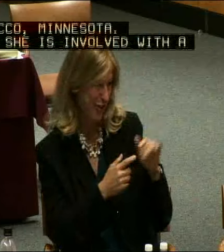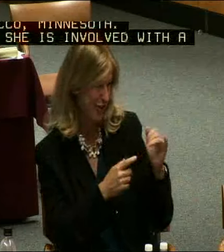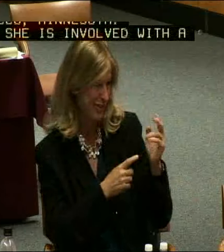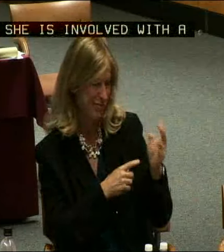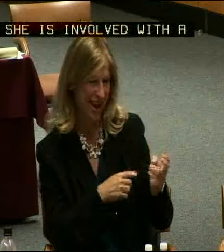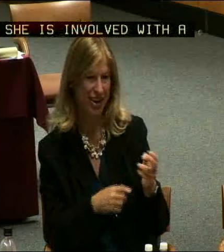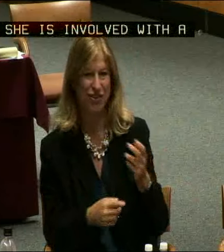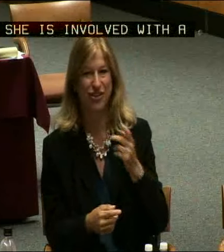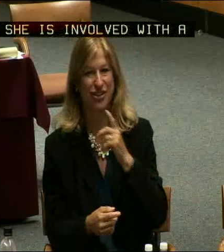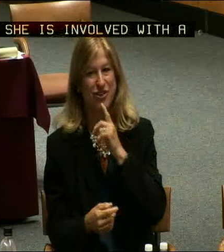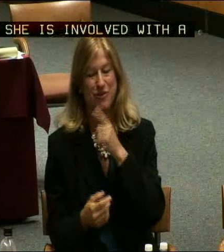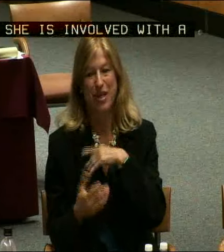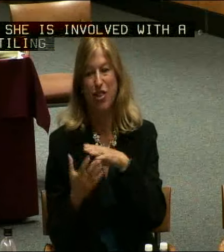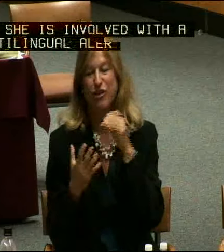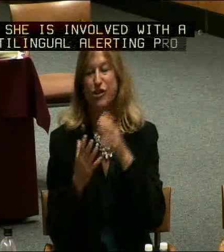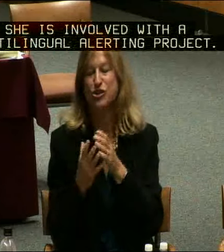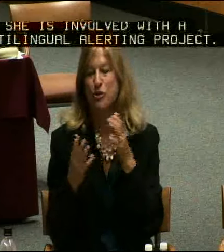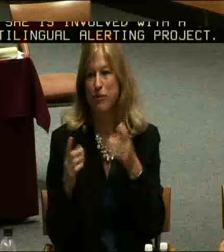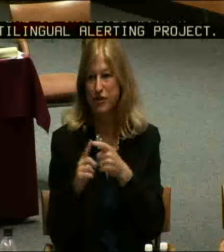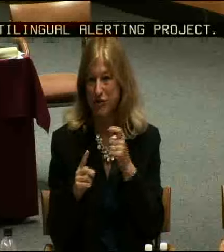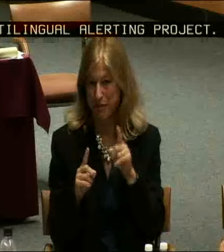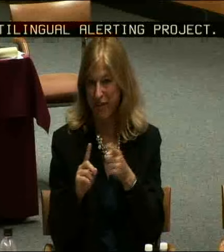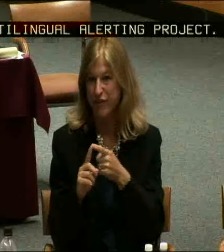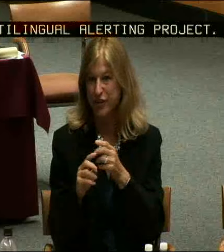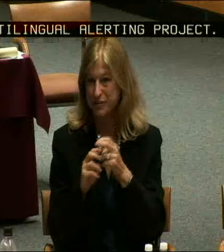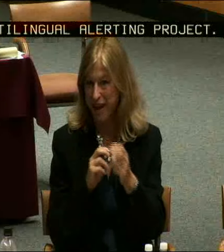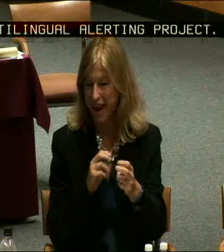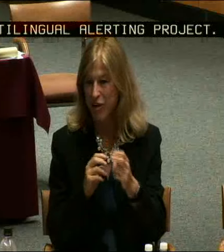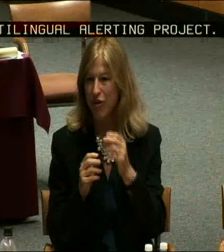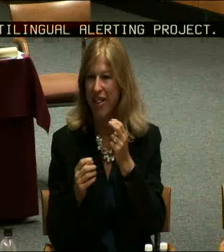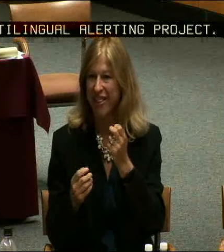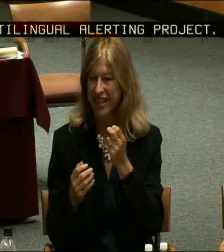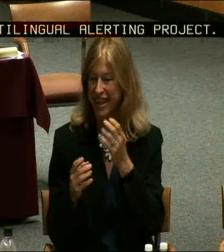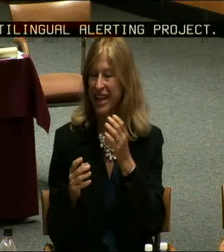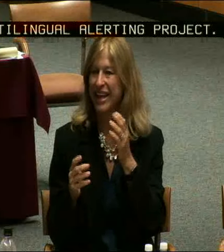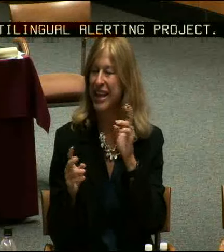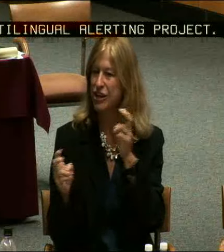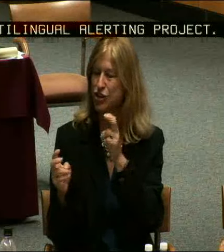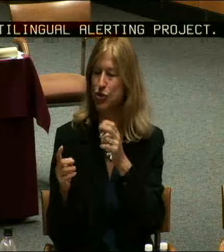Also, I'd like to, once we give a quick overview, then we will move to the panelists.